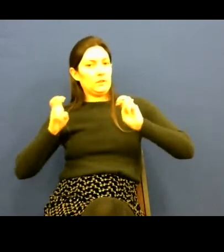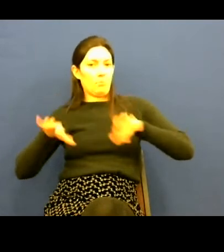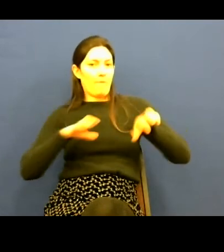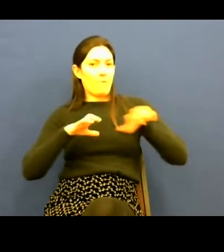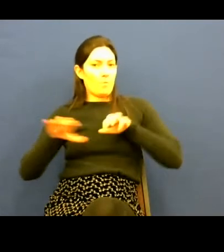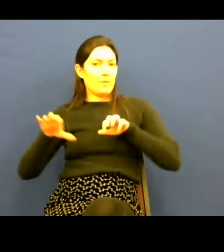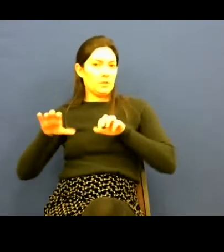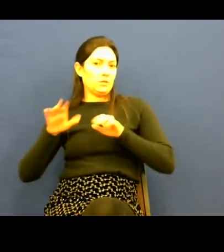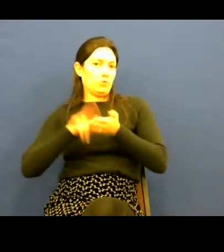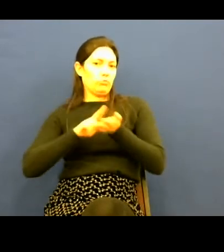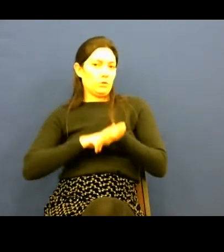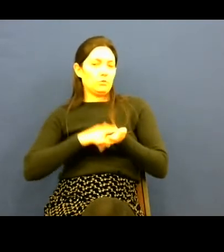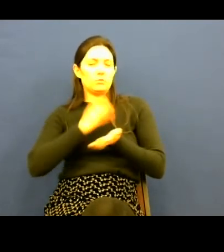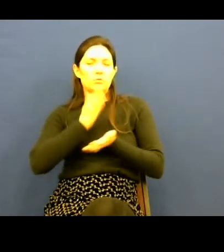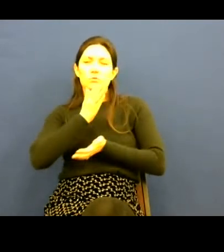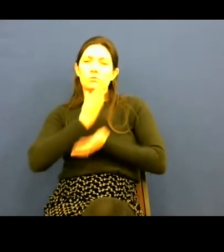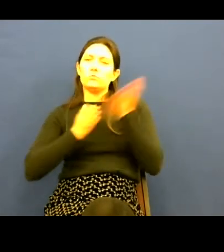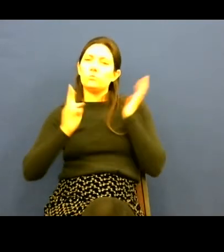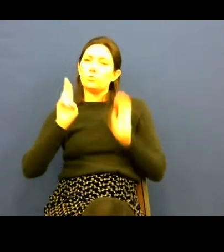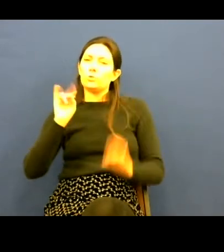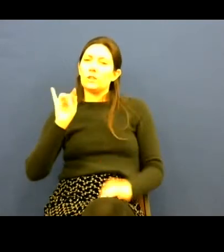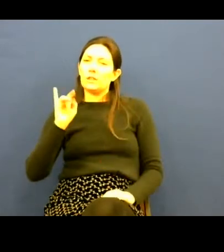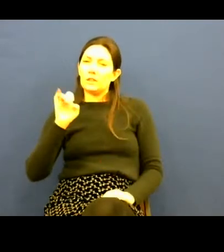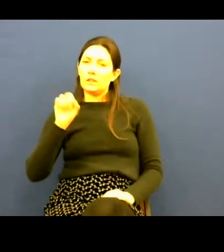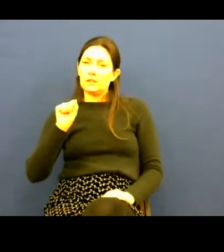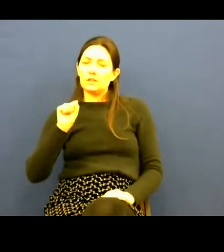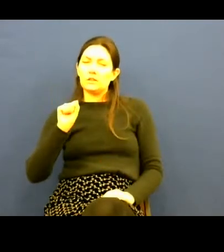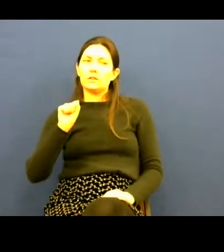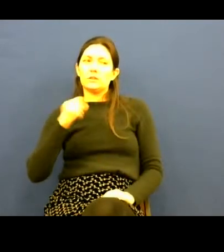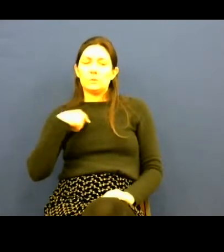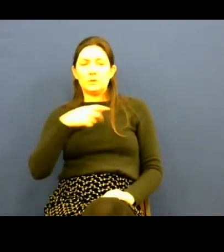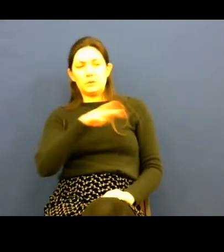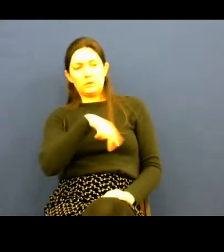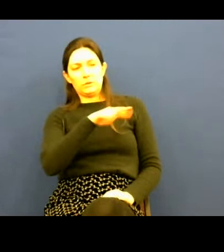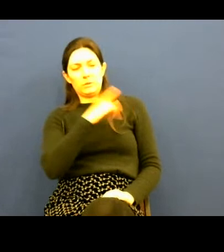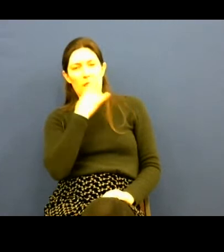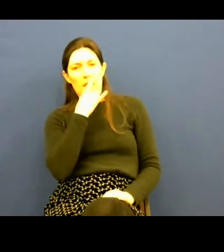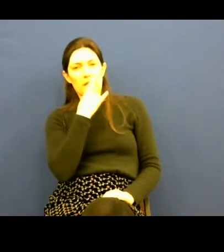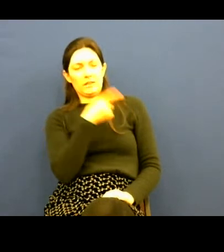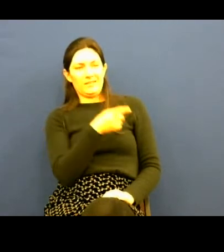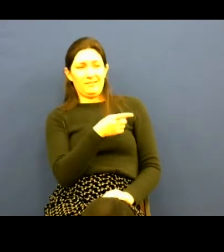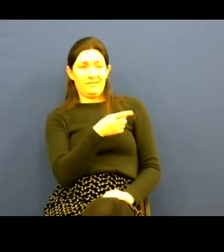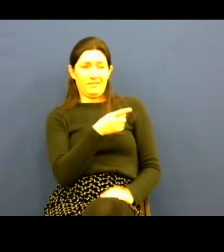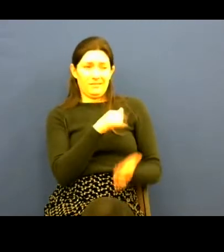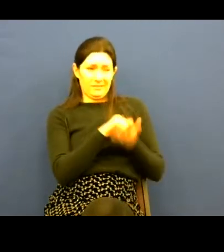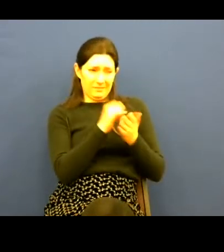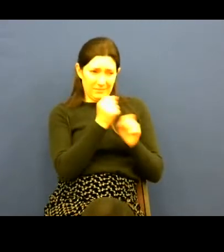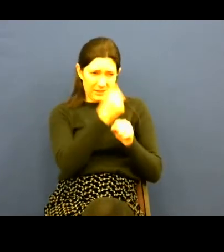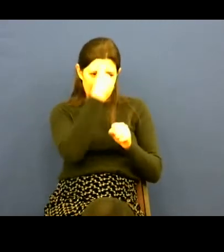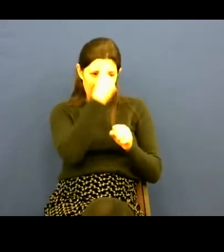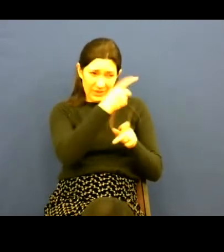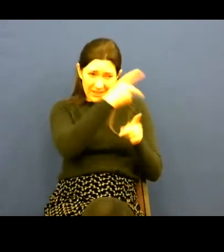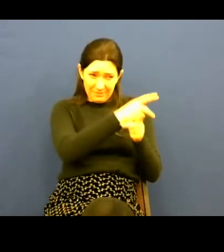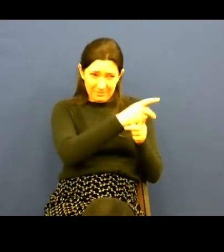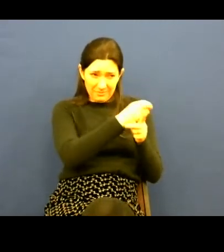utilities or a couple lights that we're looking at as to whether it makes sense